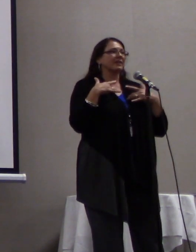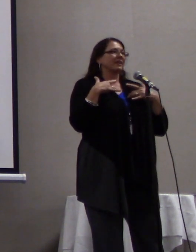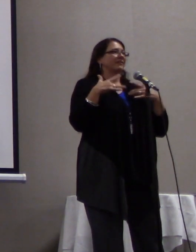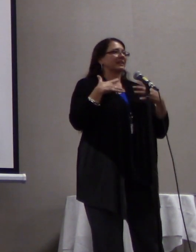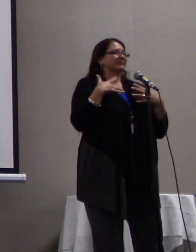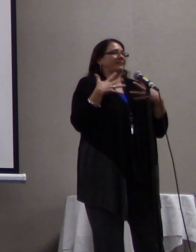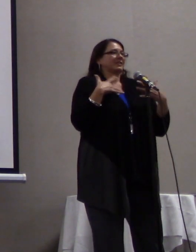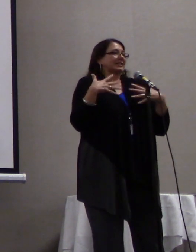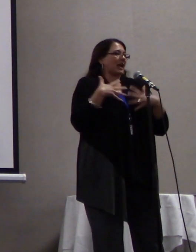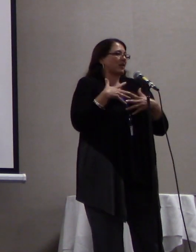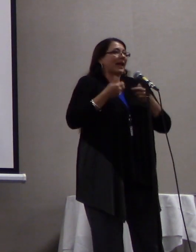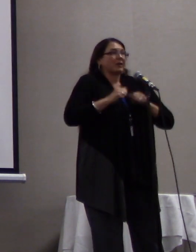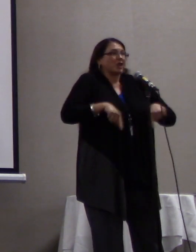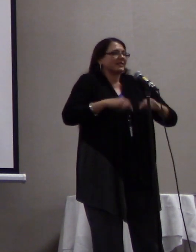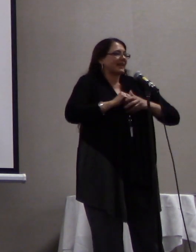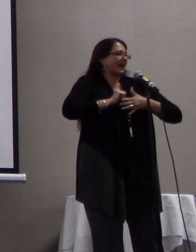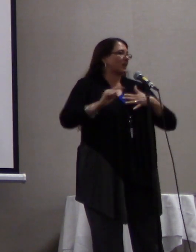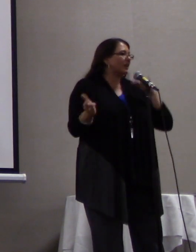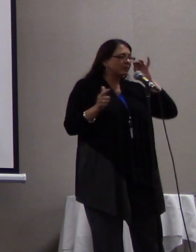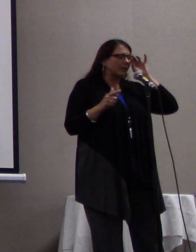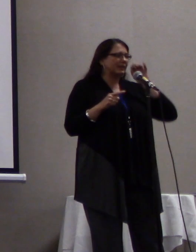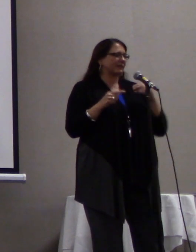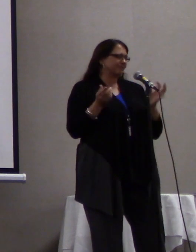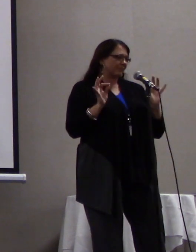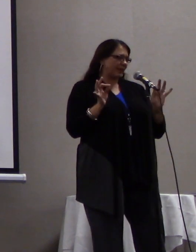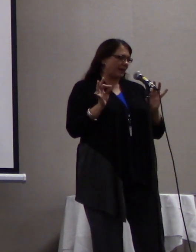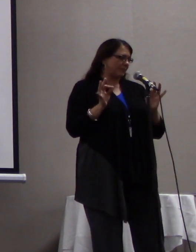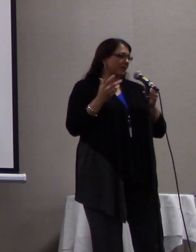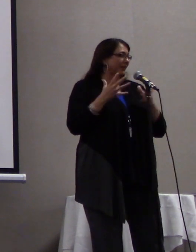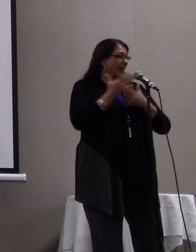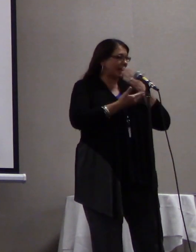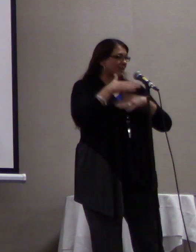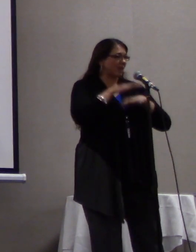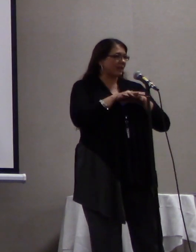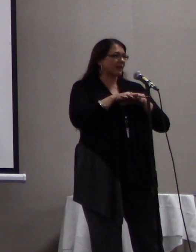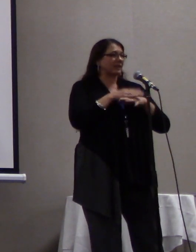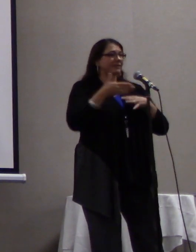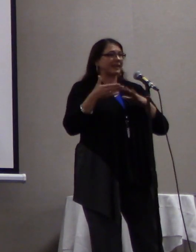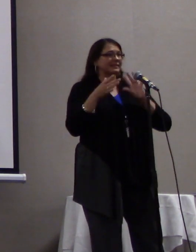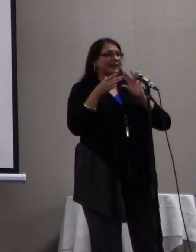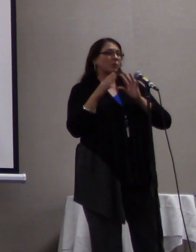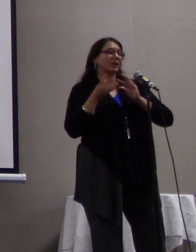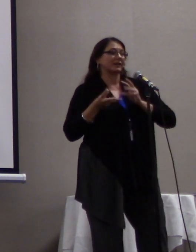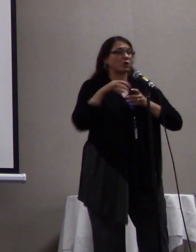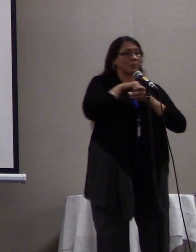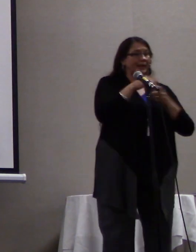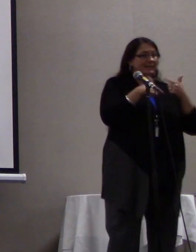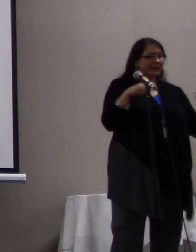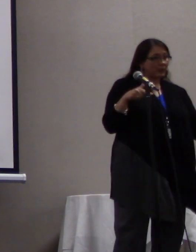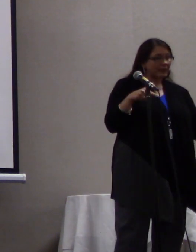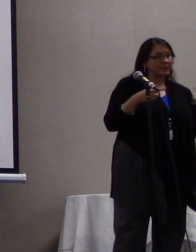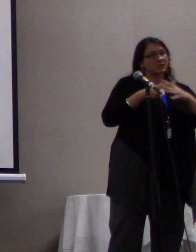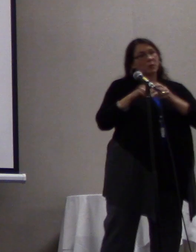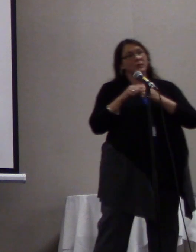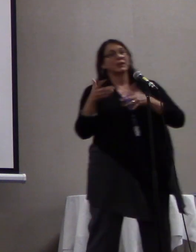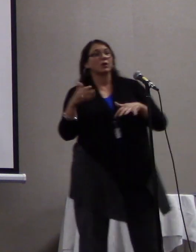or feel scared, nervous at all. We're going to there will be a lot of hands-on, a lot of things that we're going to incorporate signing